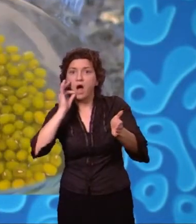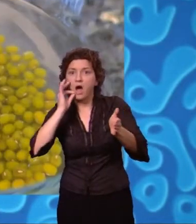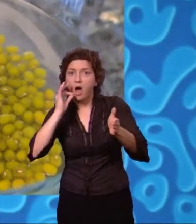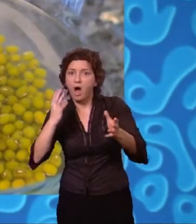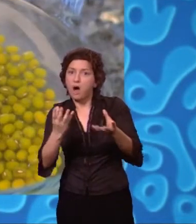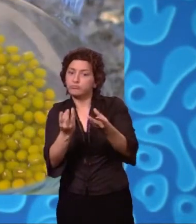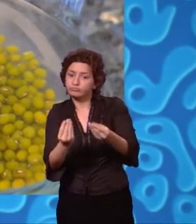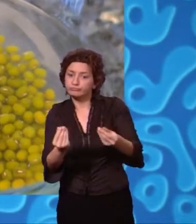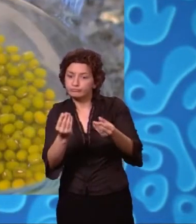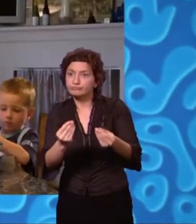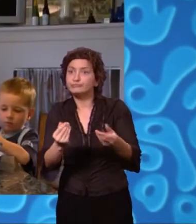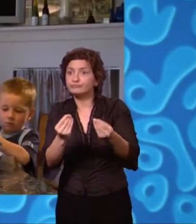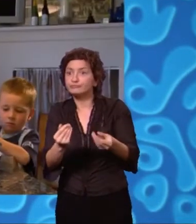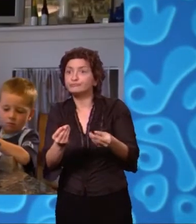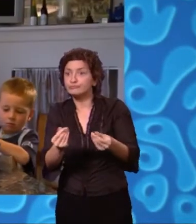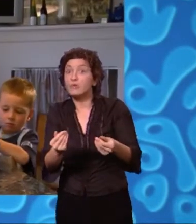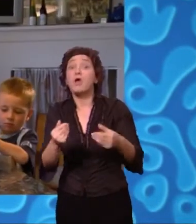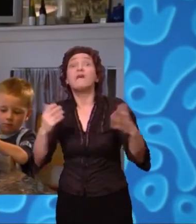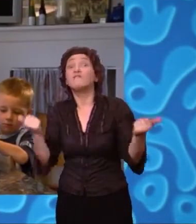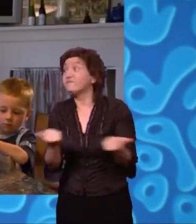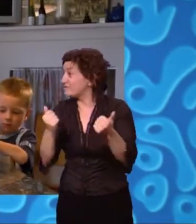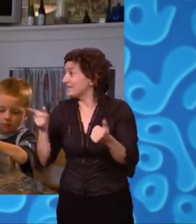water.